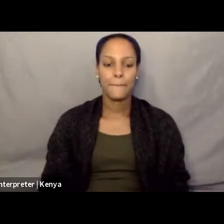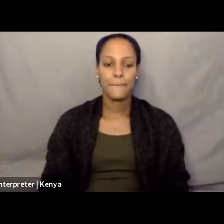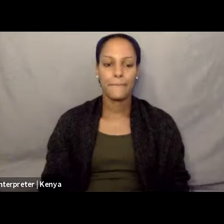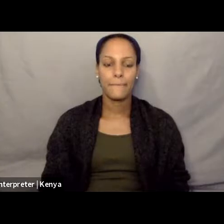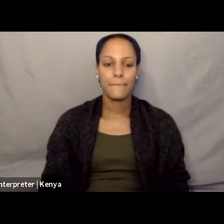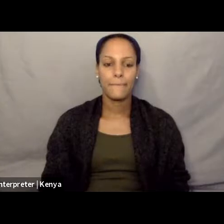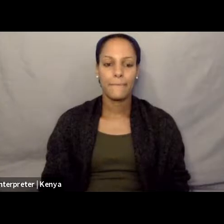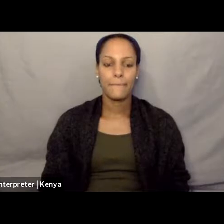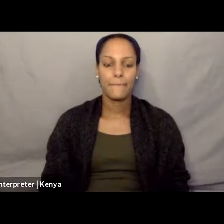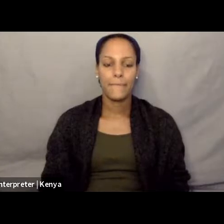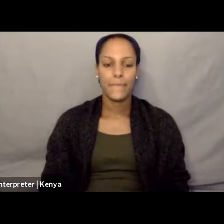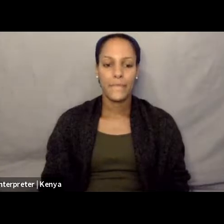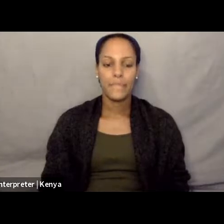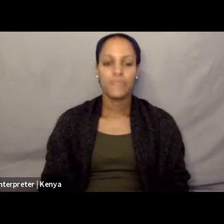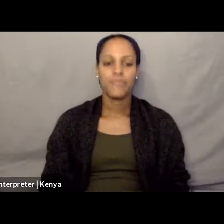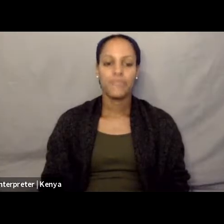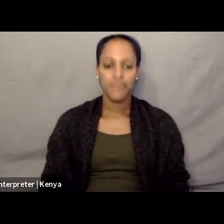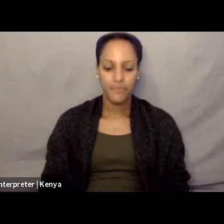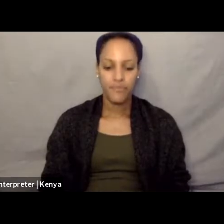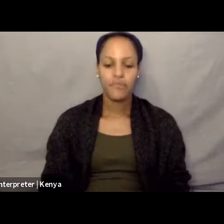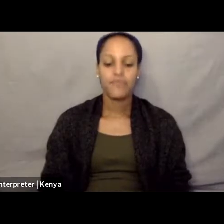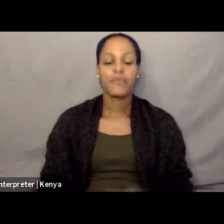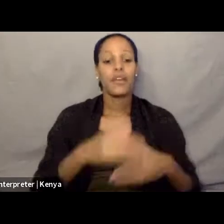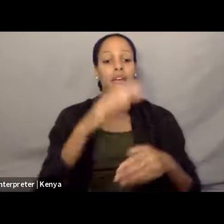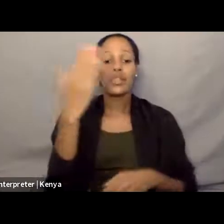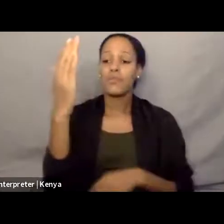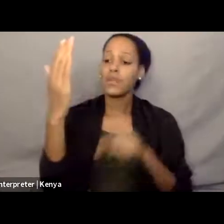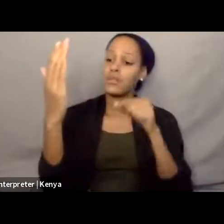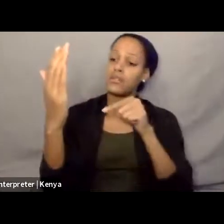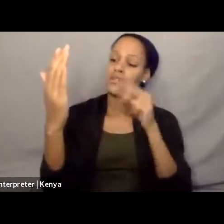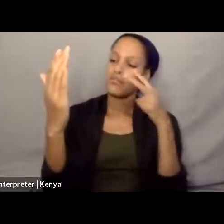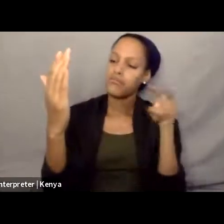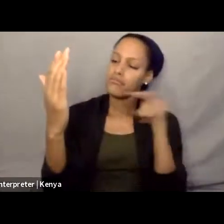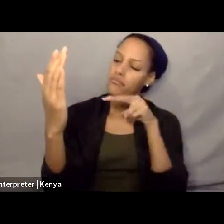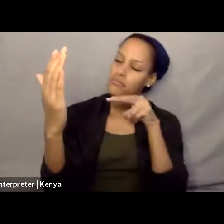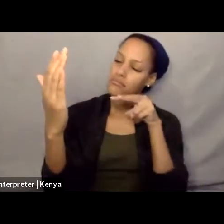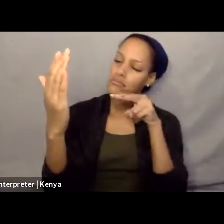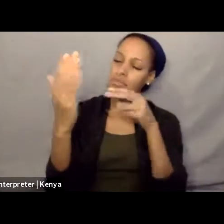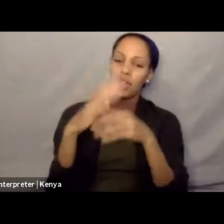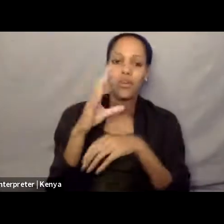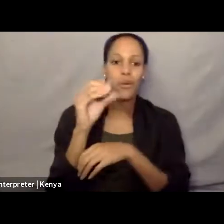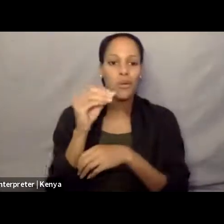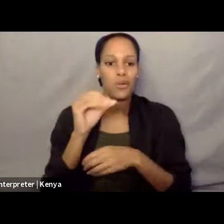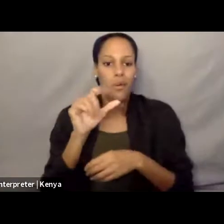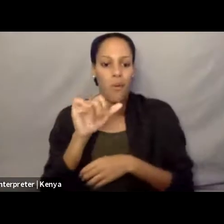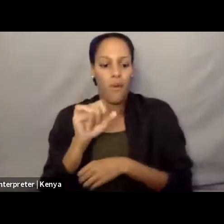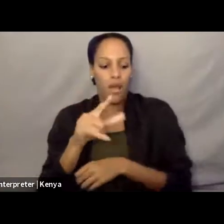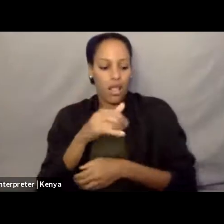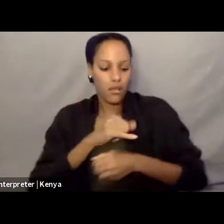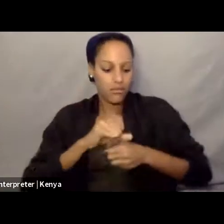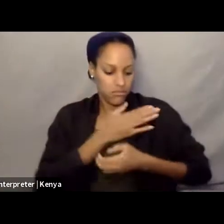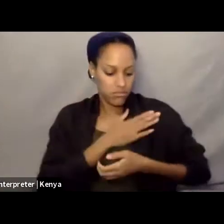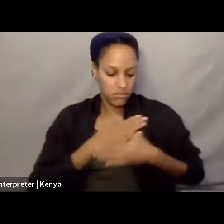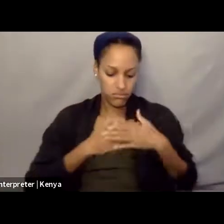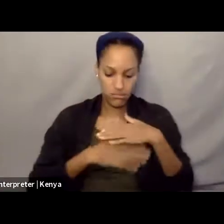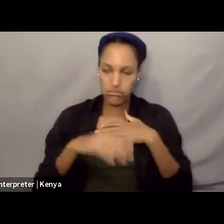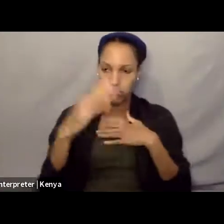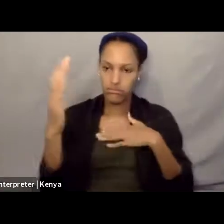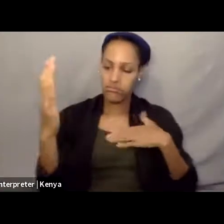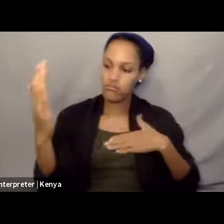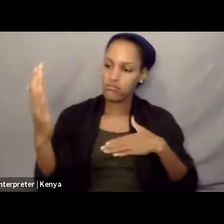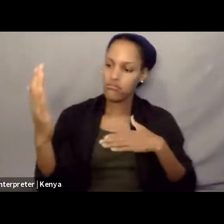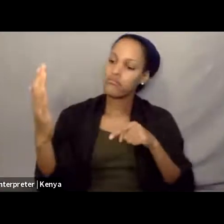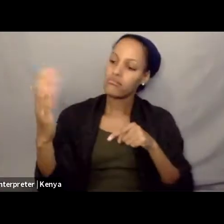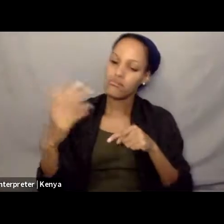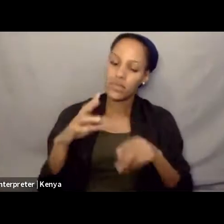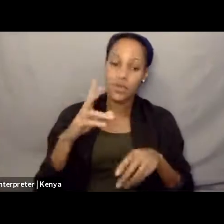I caught sight of myself this morning in the mirror applying coconut oil to my body. I was bent over with one foot on the edge of the